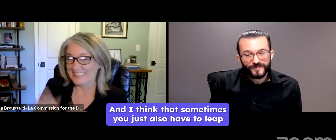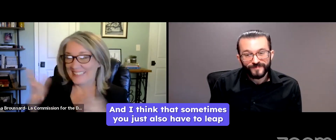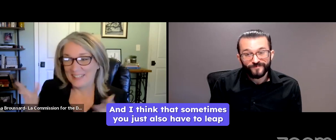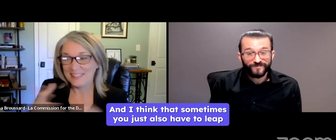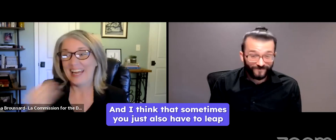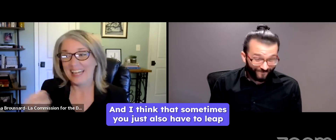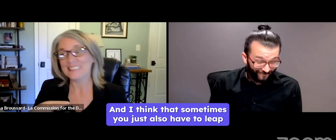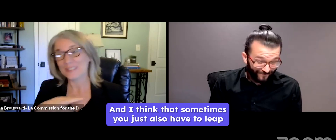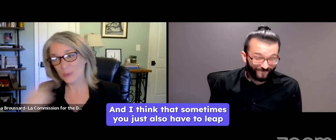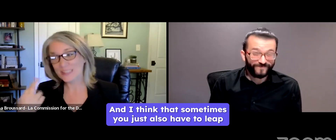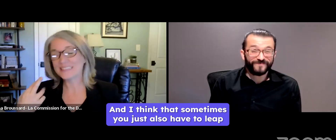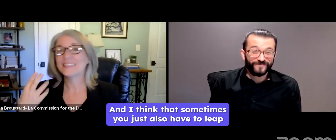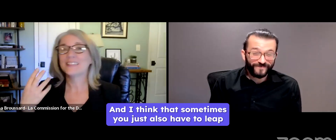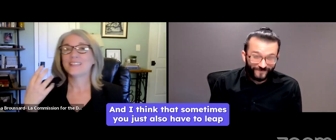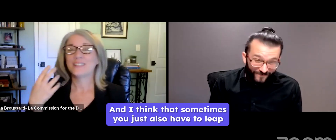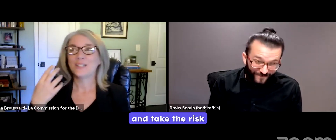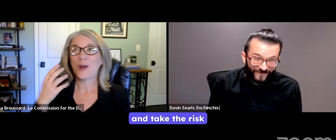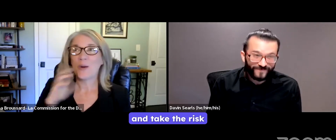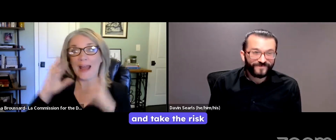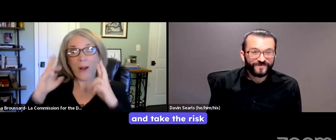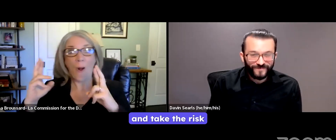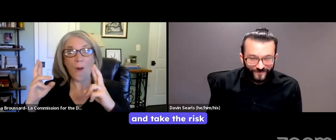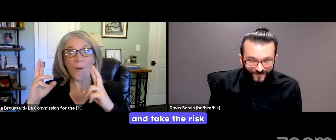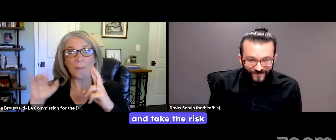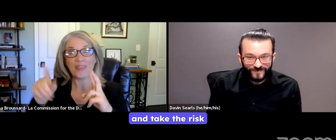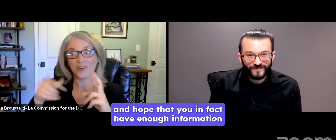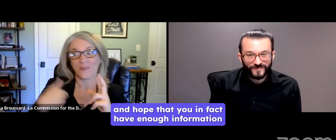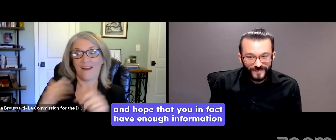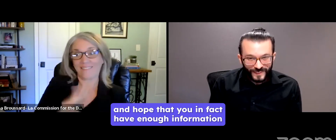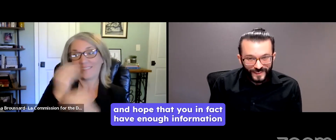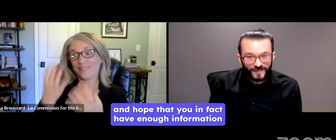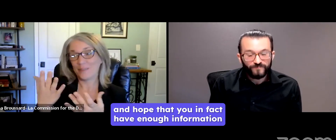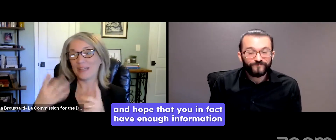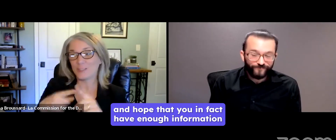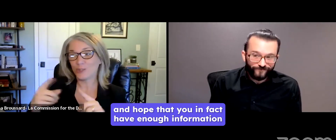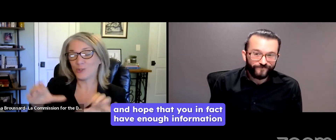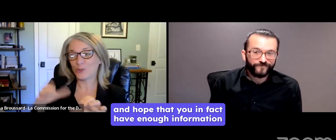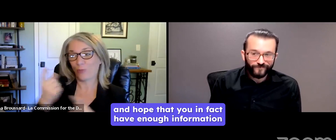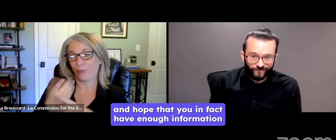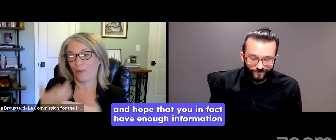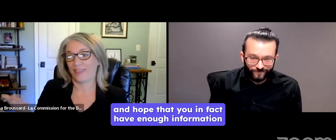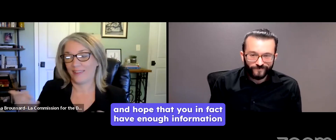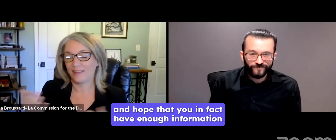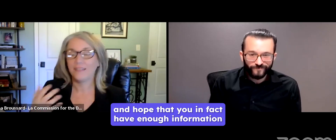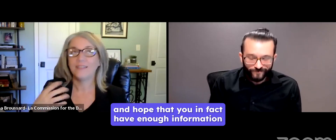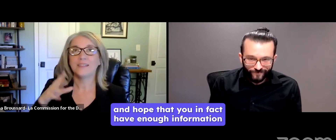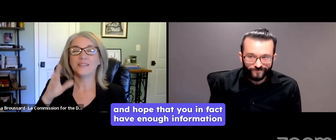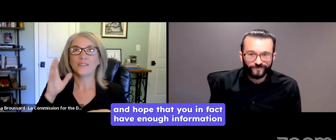that sometimes you just also have to leap and take the risk and hope that you in fact have enough information